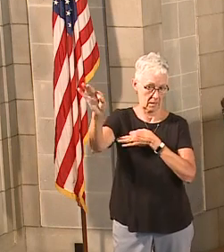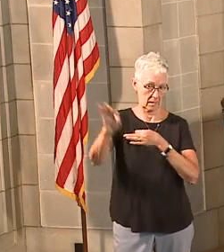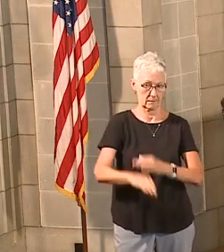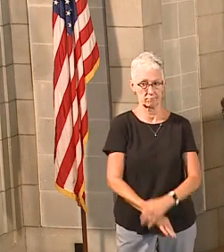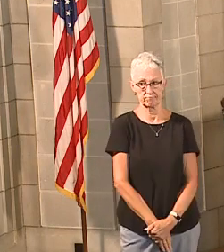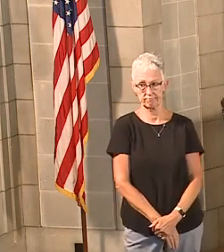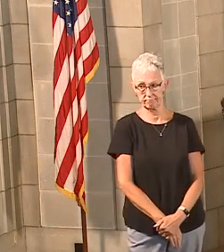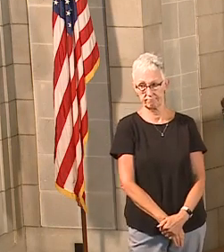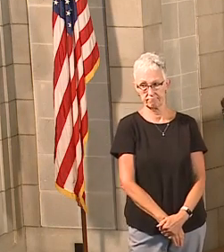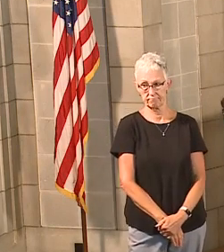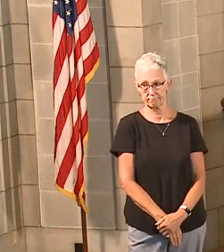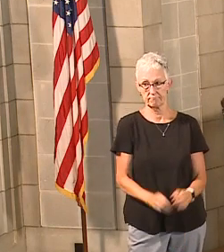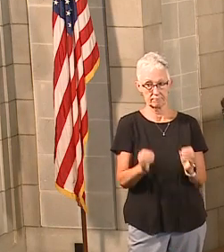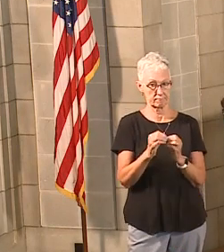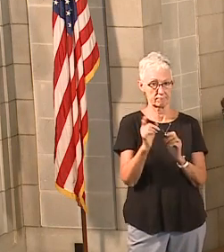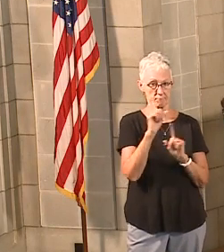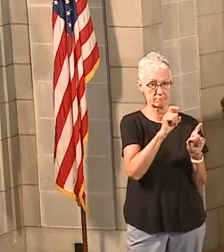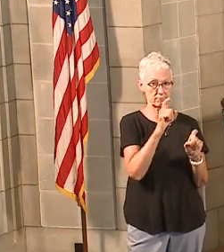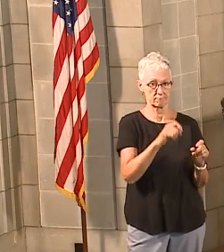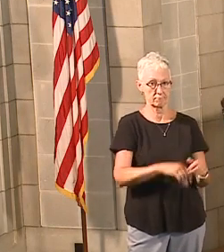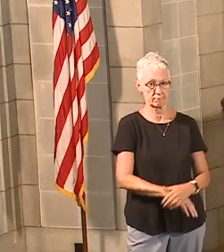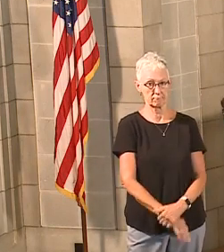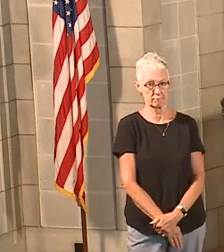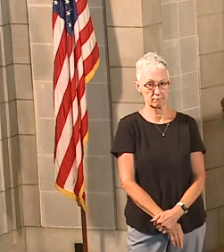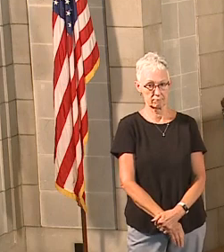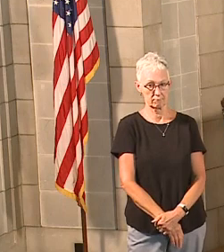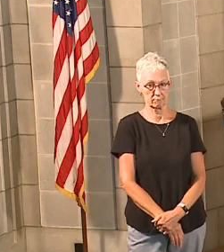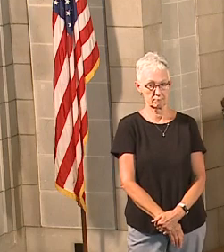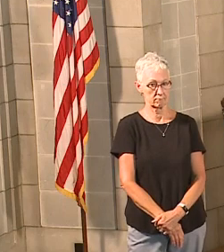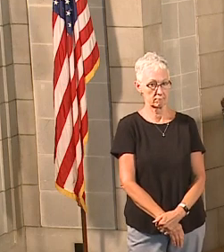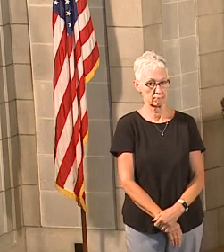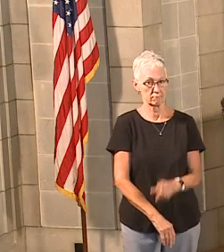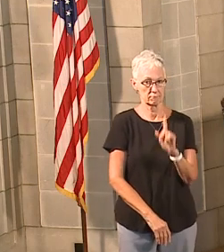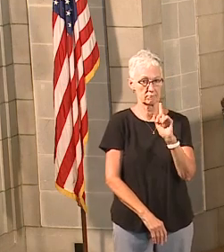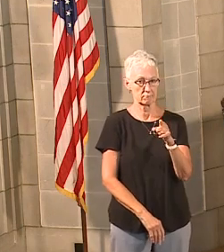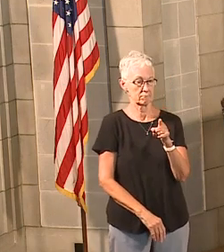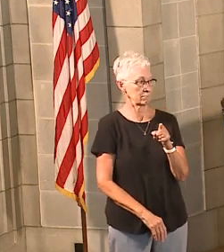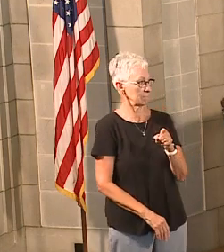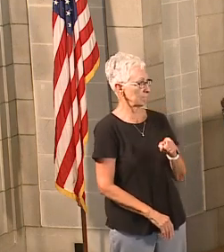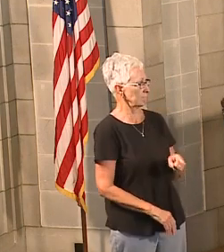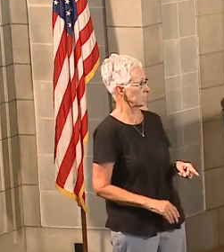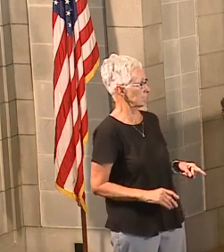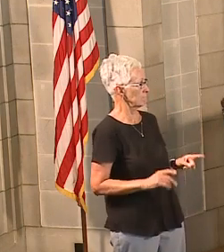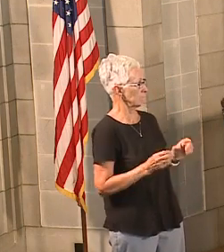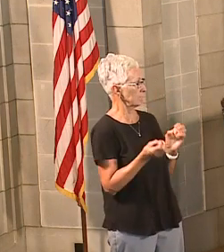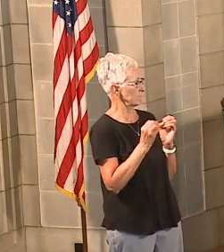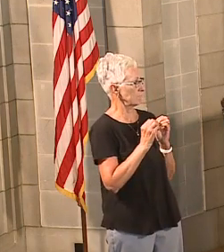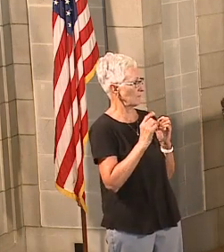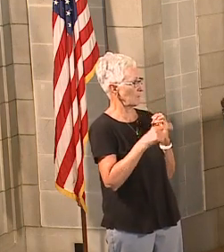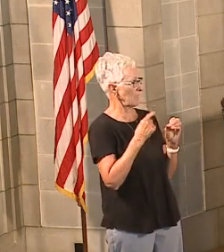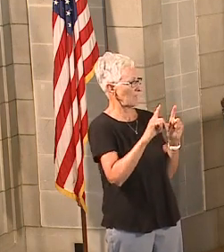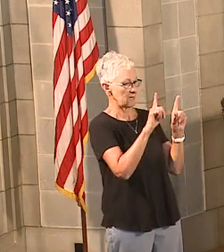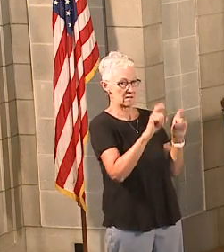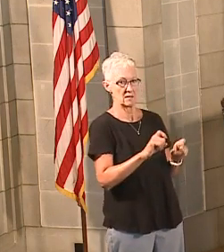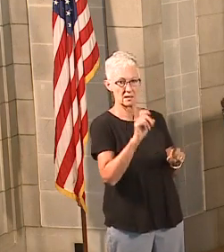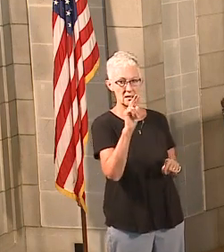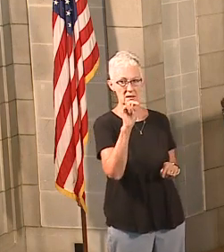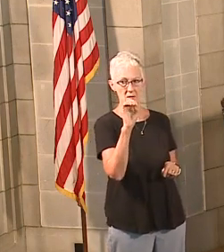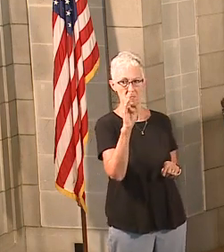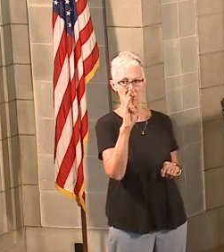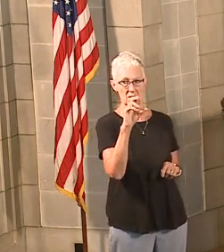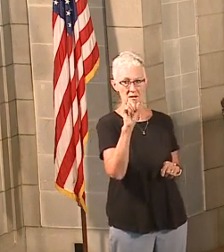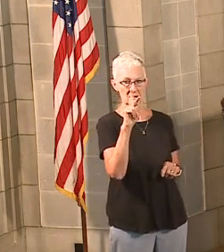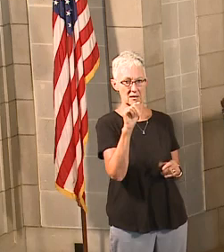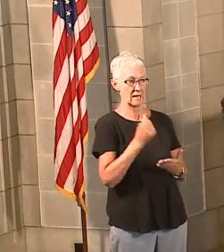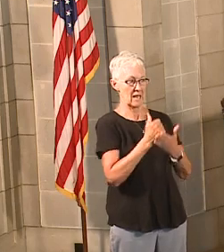Other questions? Anything more about getting Test Nebraska to help out the football program? Anything more about Test Nebraska helping out the